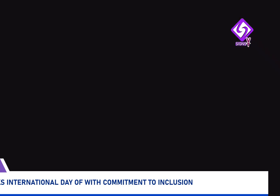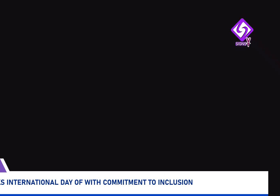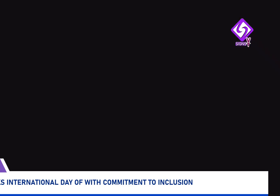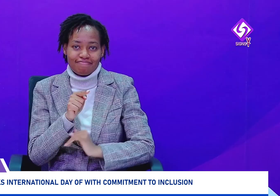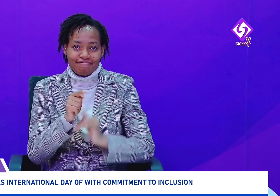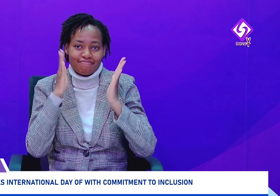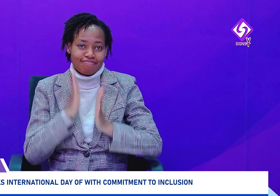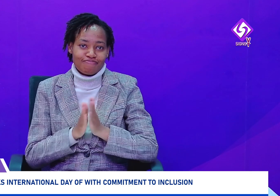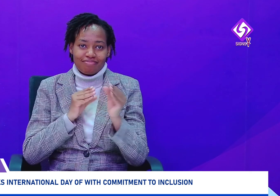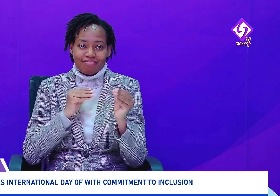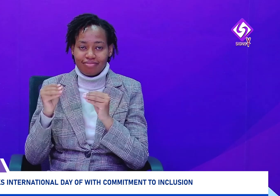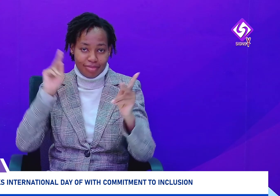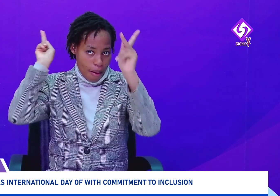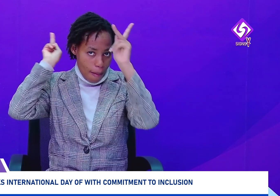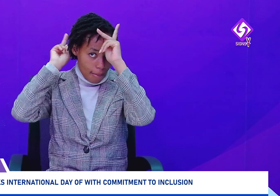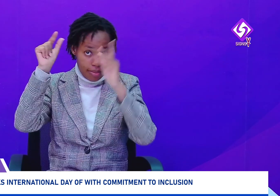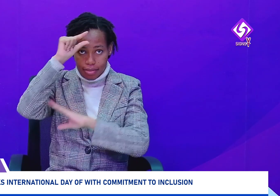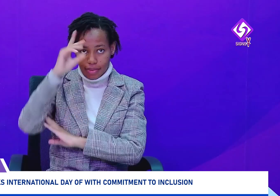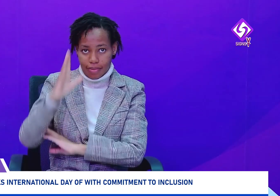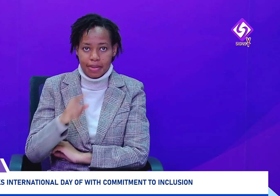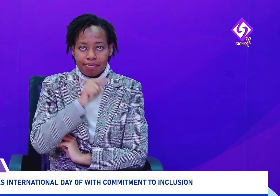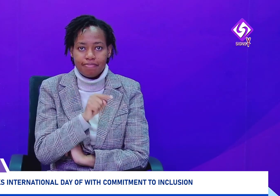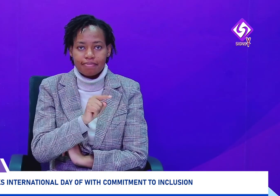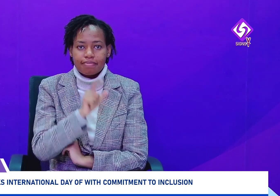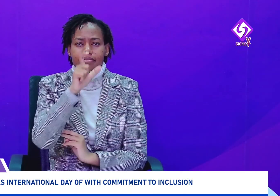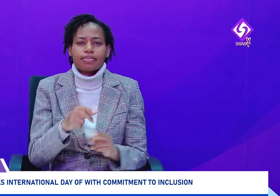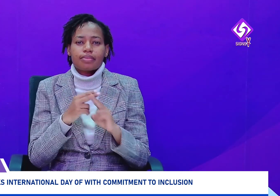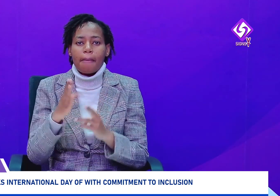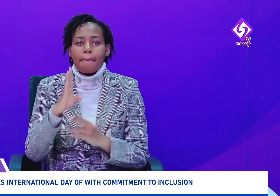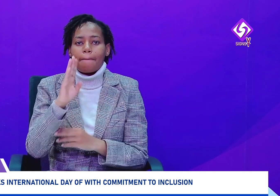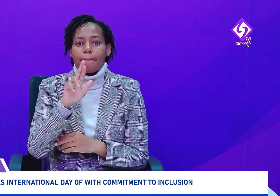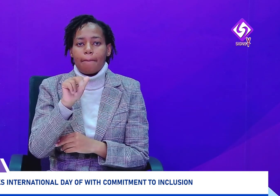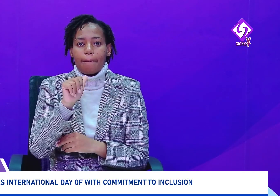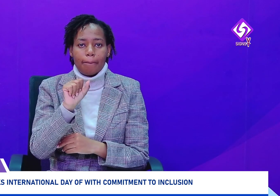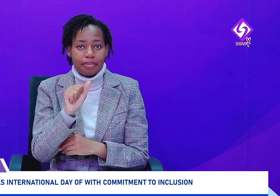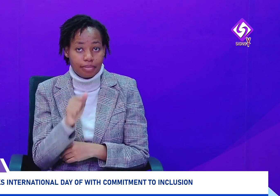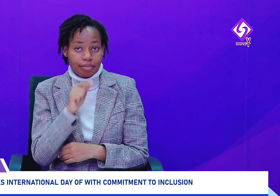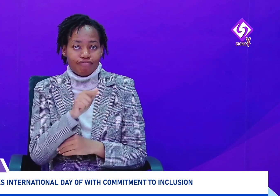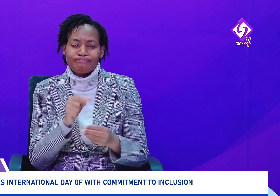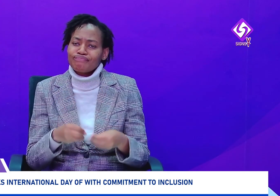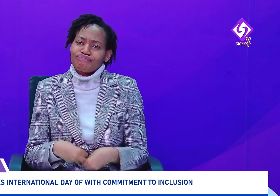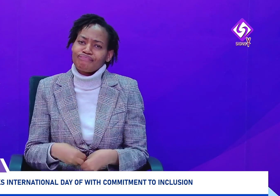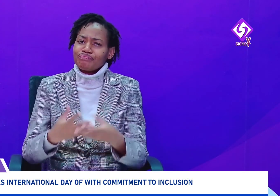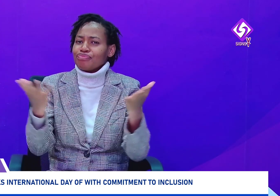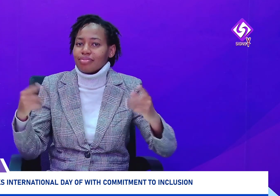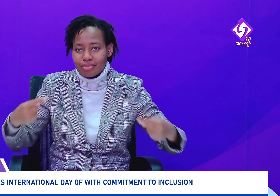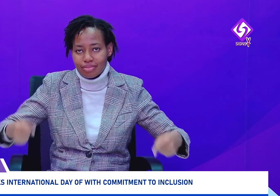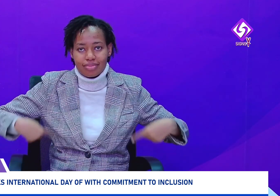Moving on, in recognition of the International Day of Persons with Disabilities, Kakamega